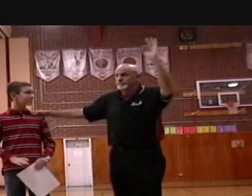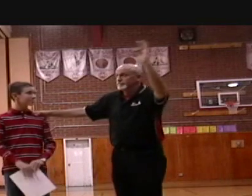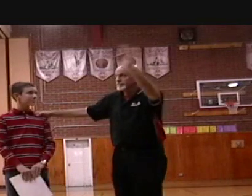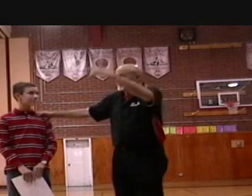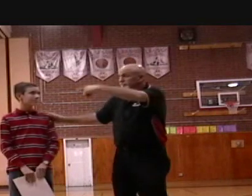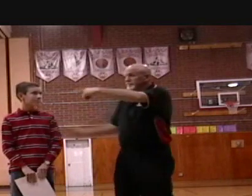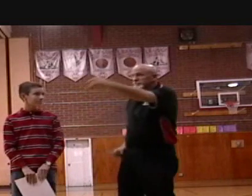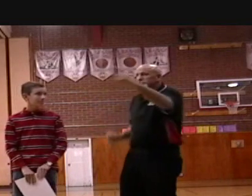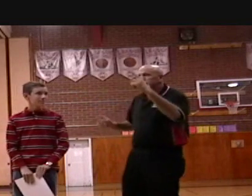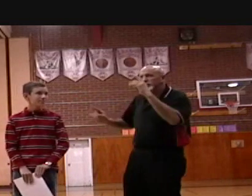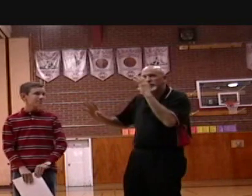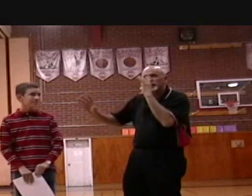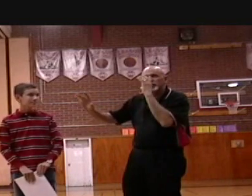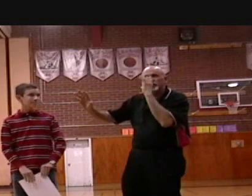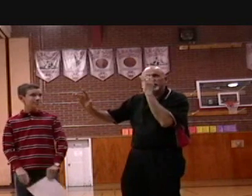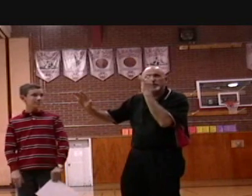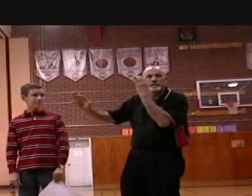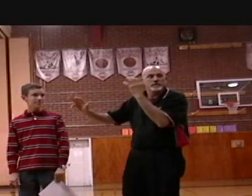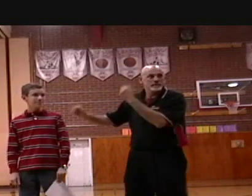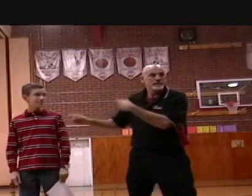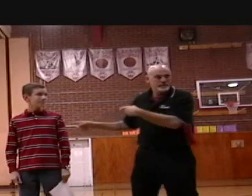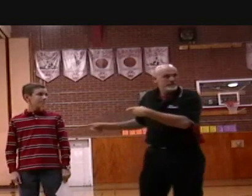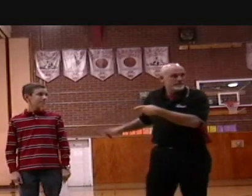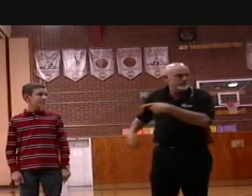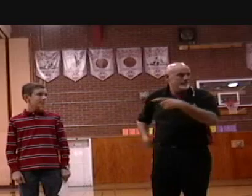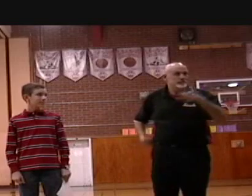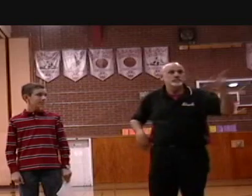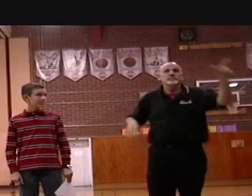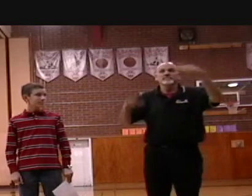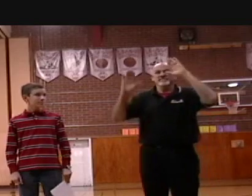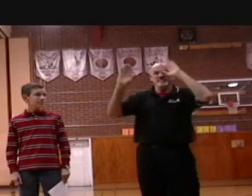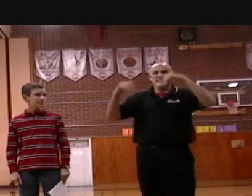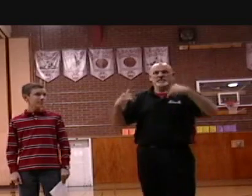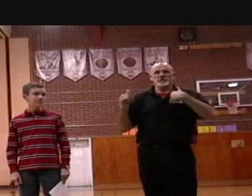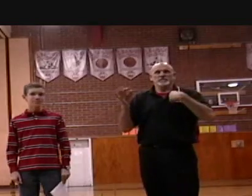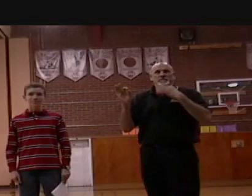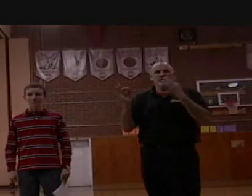Alright, so, wasn't this fascinating? today.